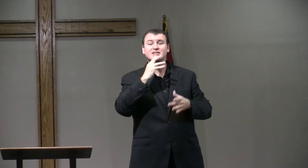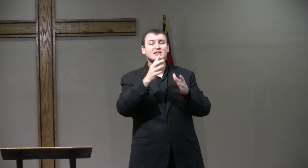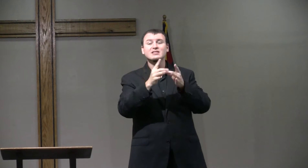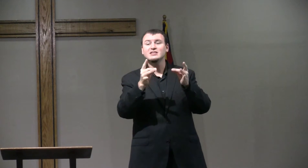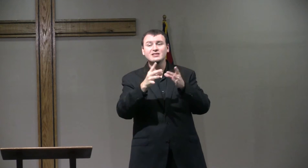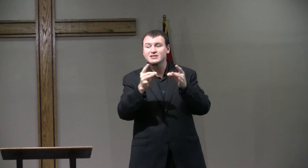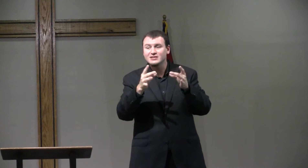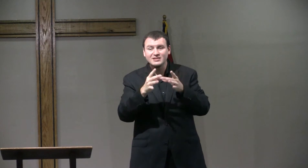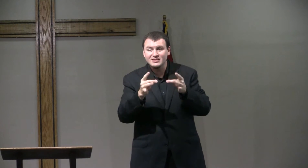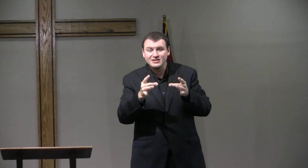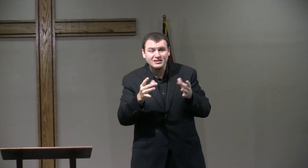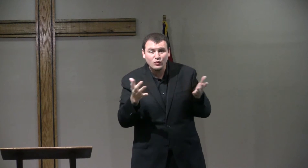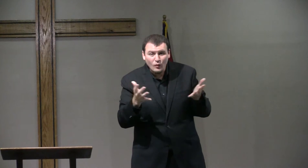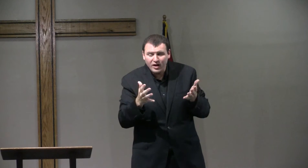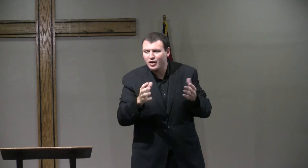10:13